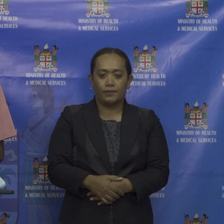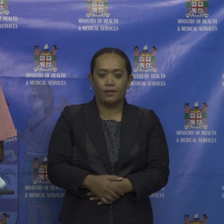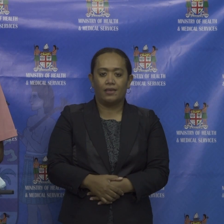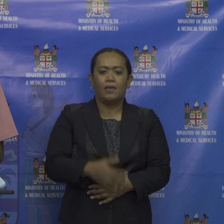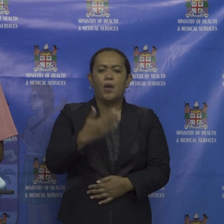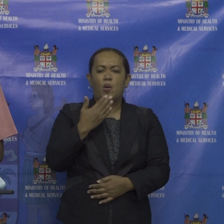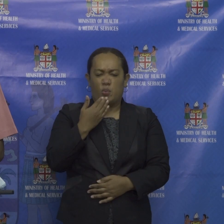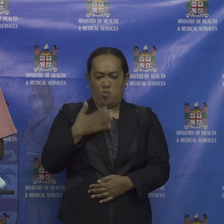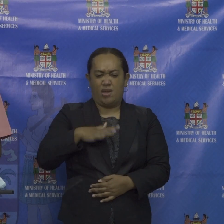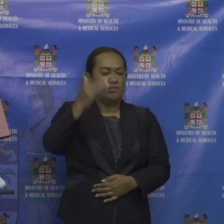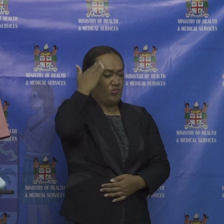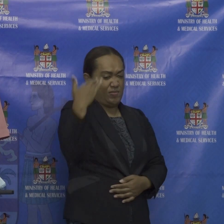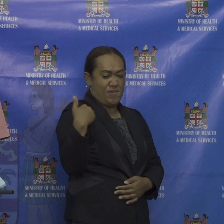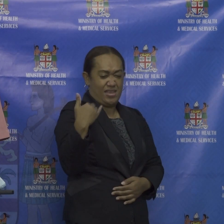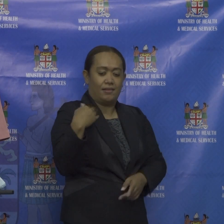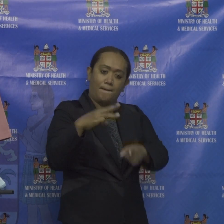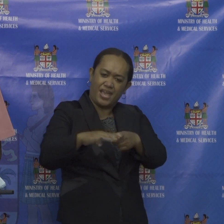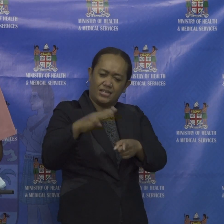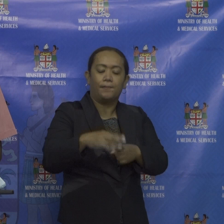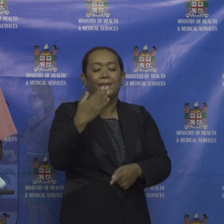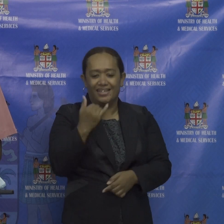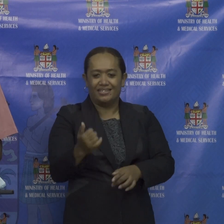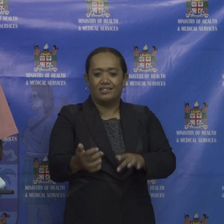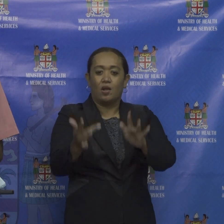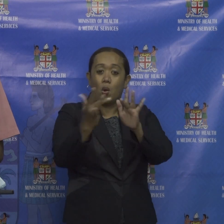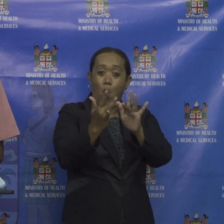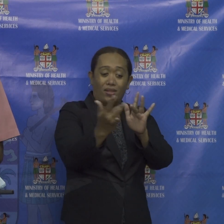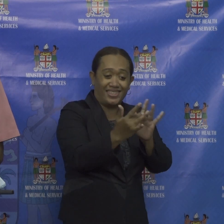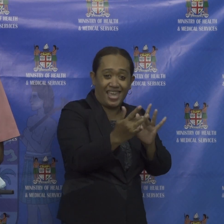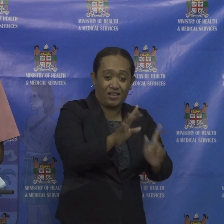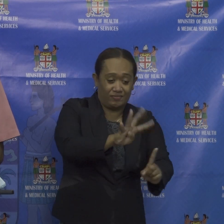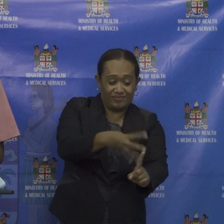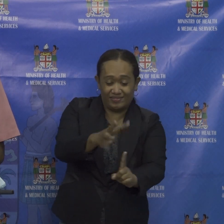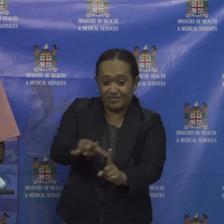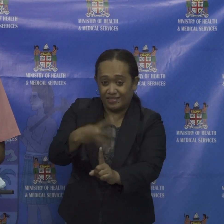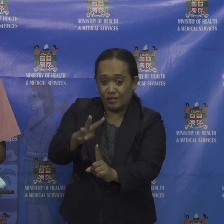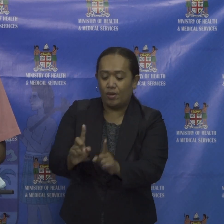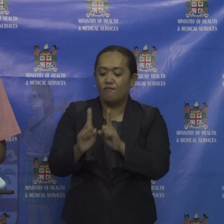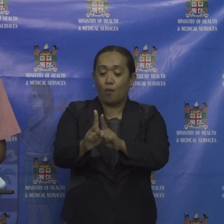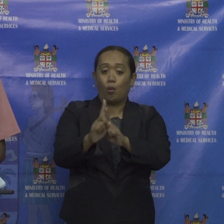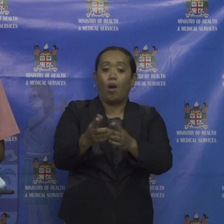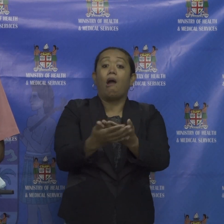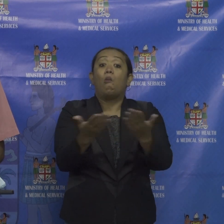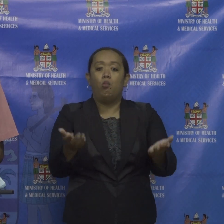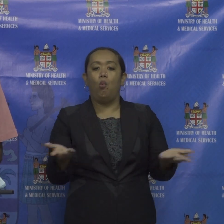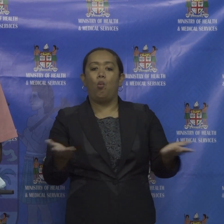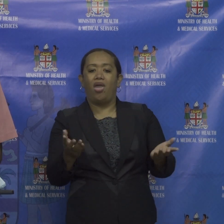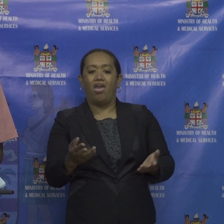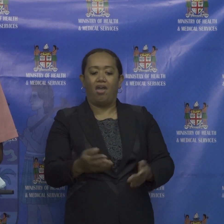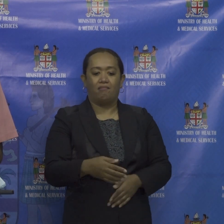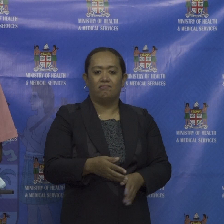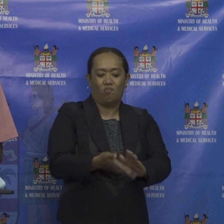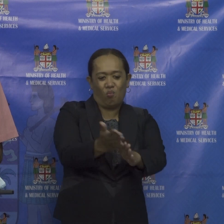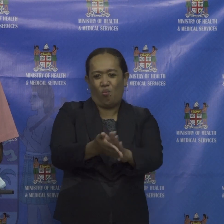messages remain the same. Our contact tracers are following up on all transmission tracks and leads that